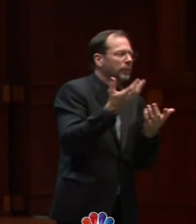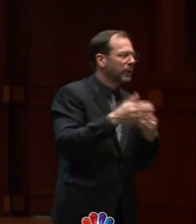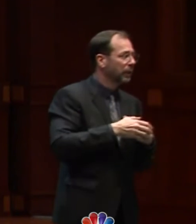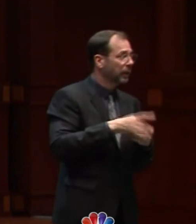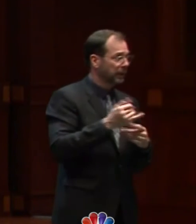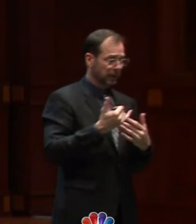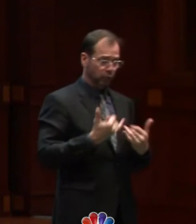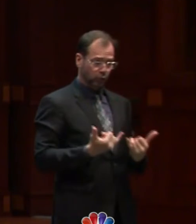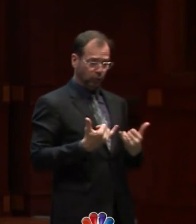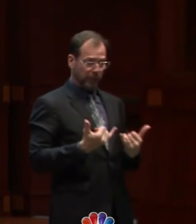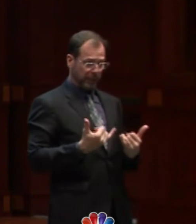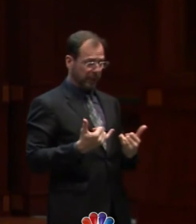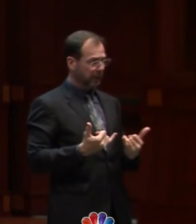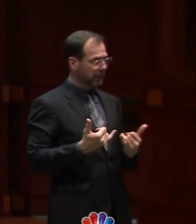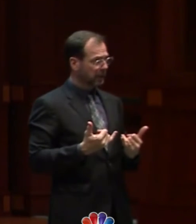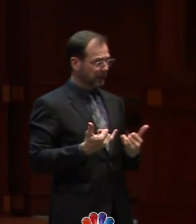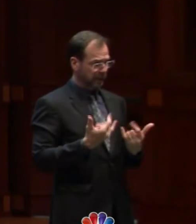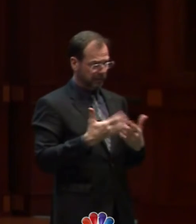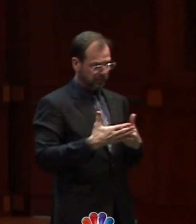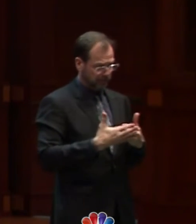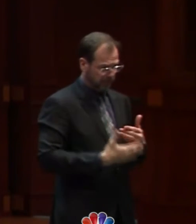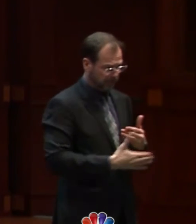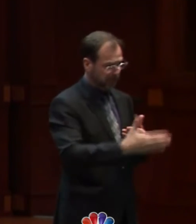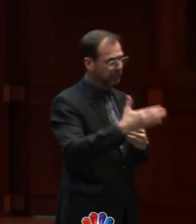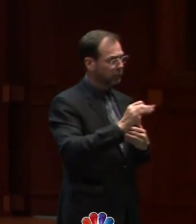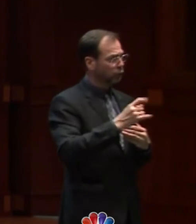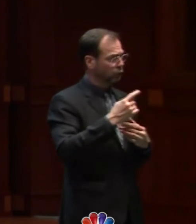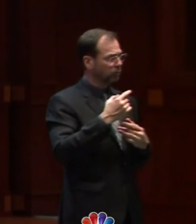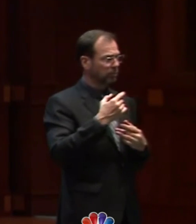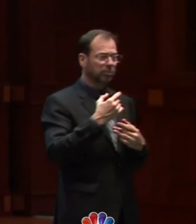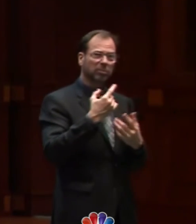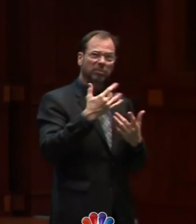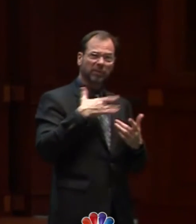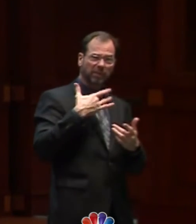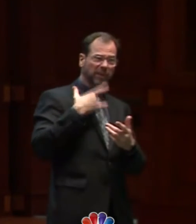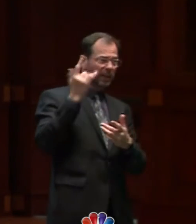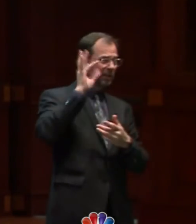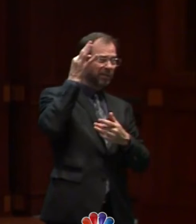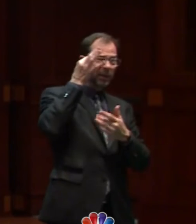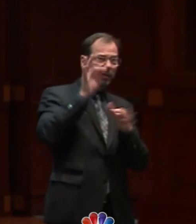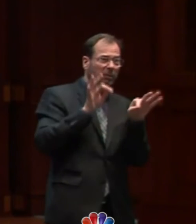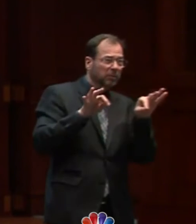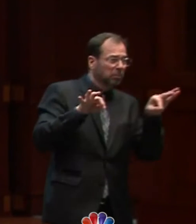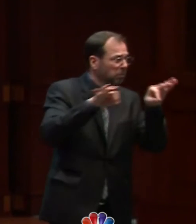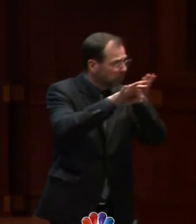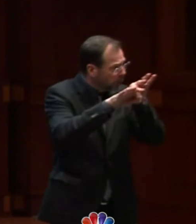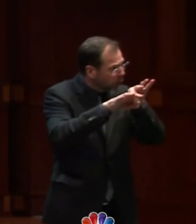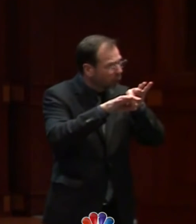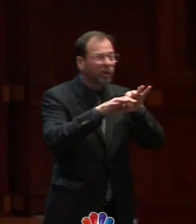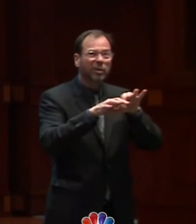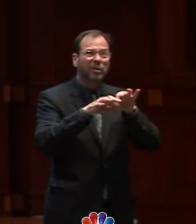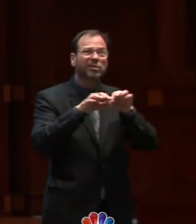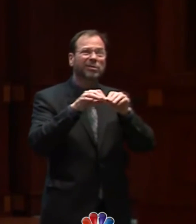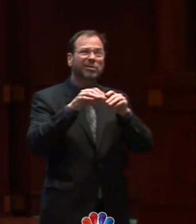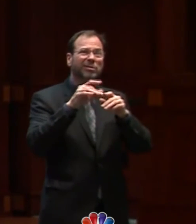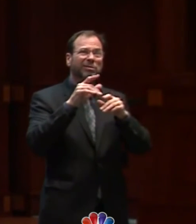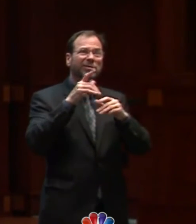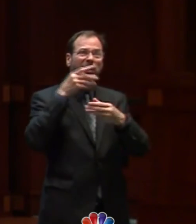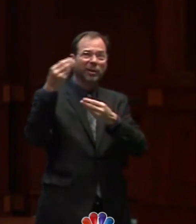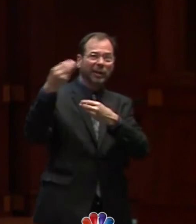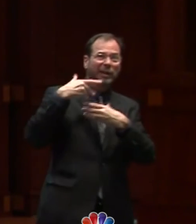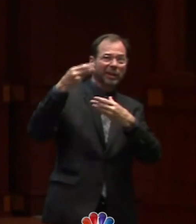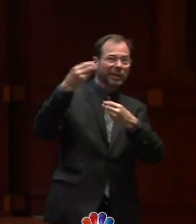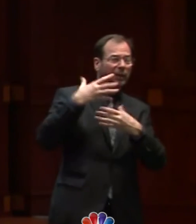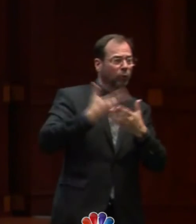sit here today, going forward, do you consider the feds to be a viable source in the supply chain for